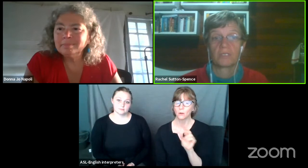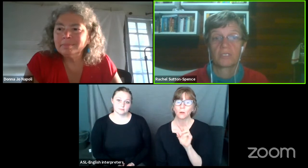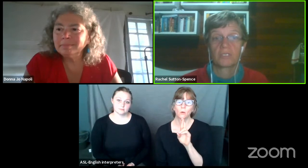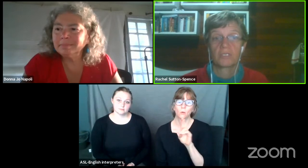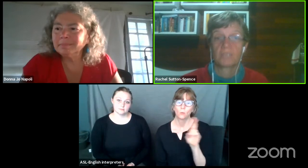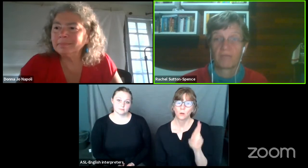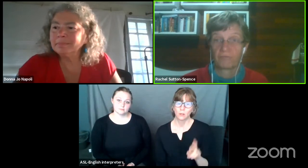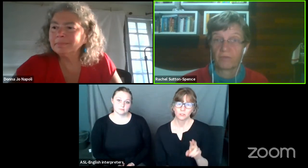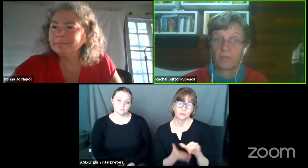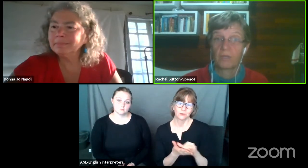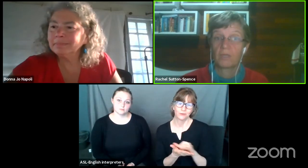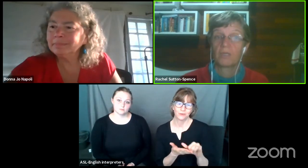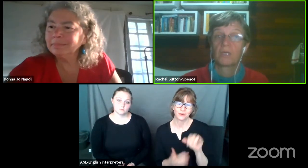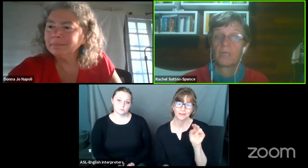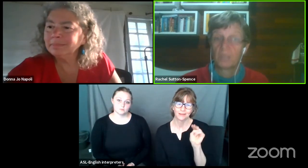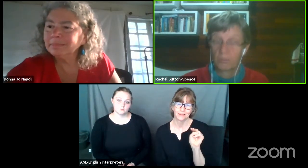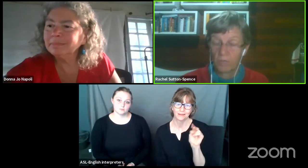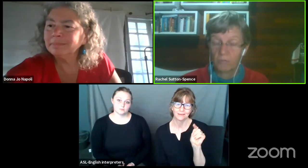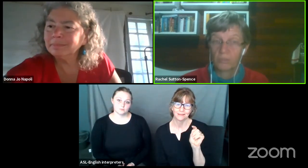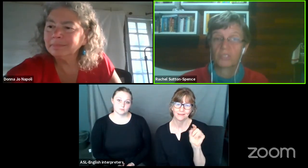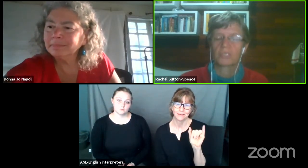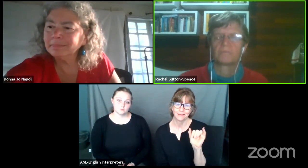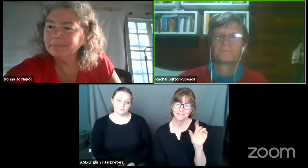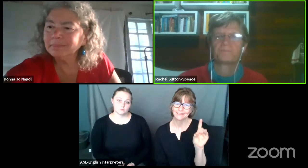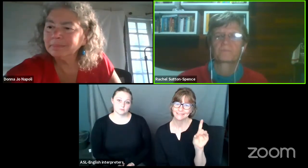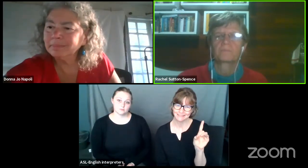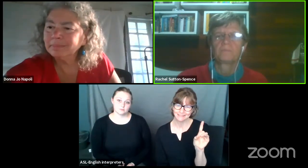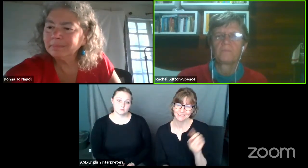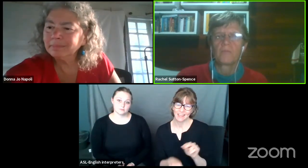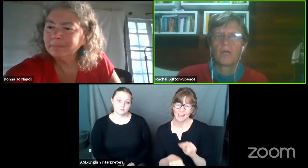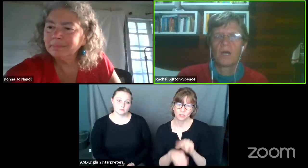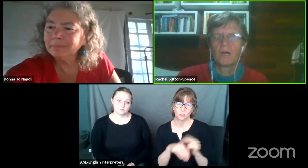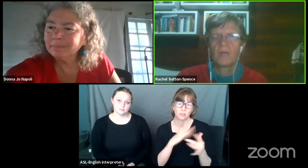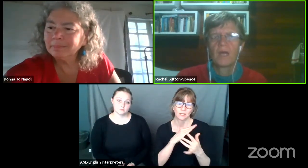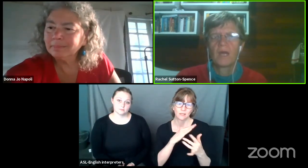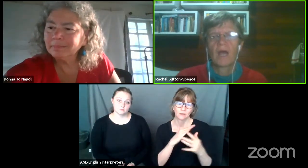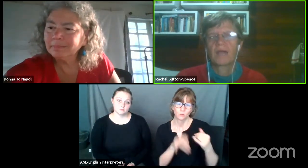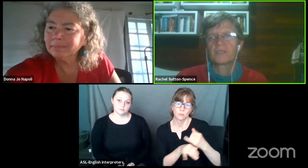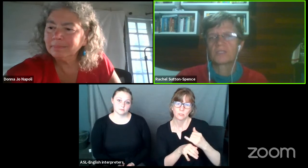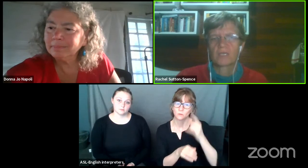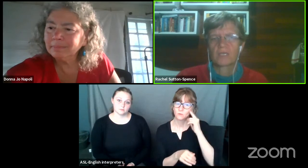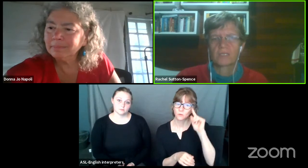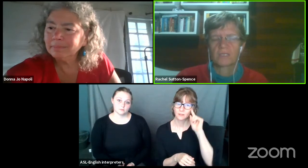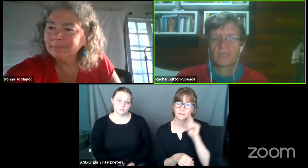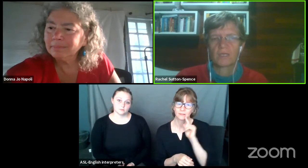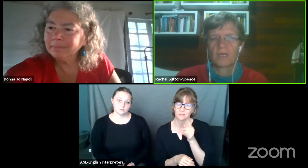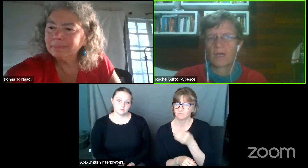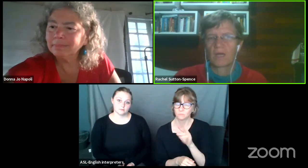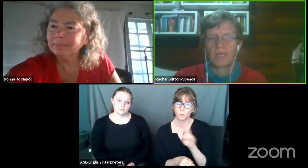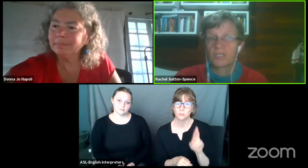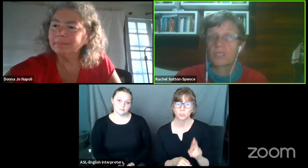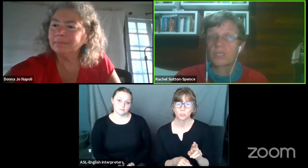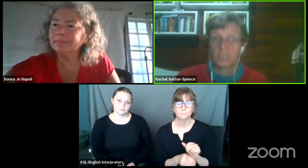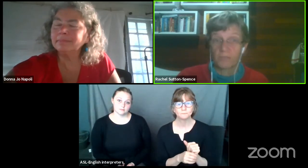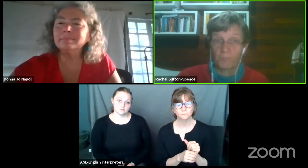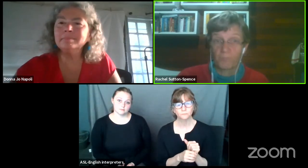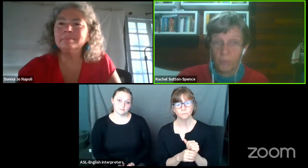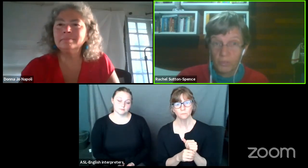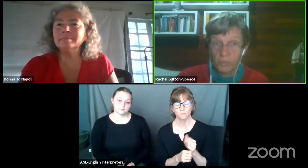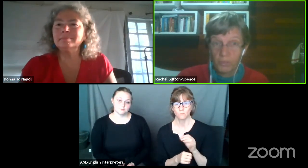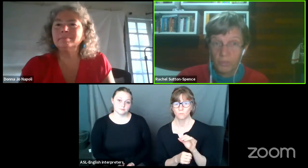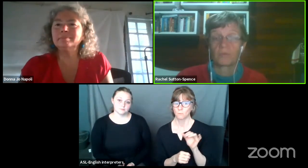Technical Institute for the Deaf in Rochester. And that there's